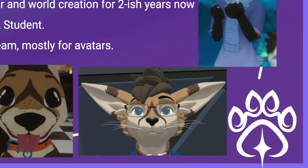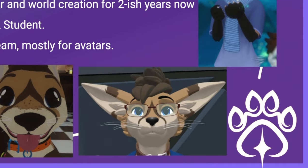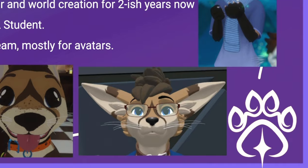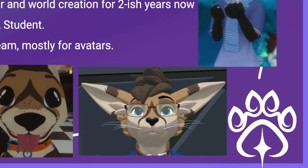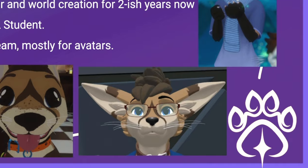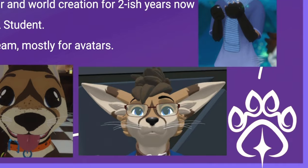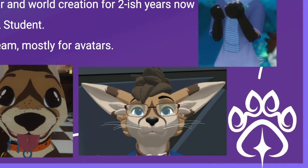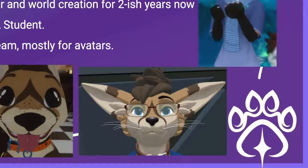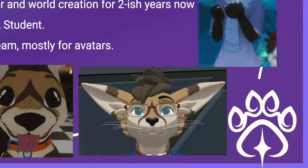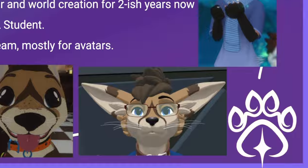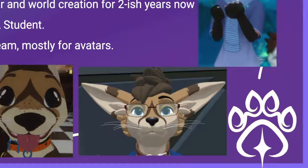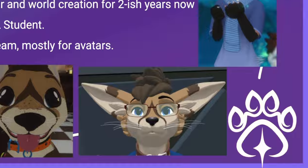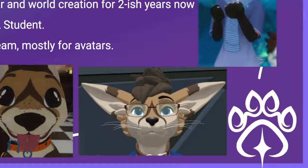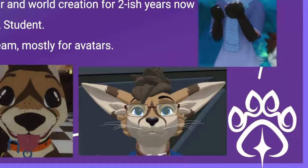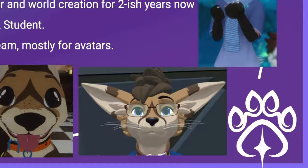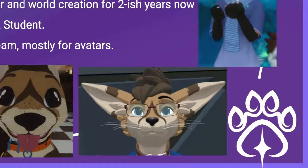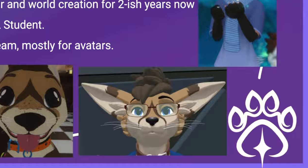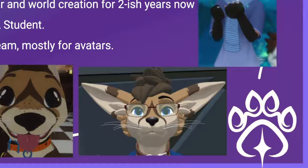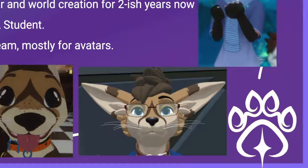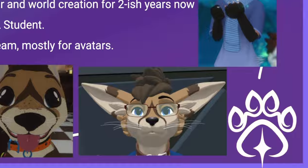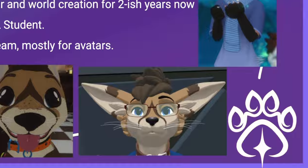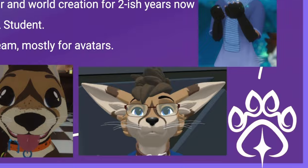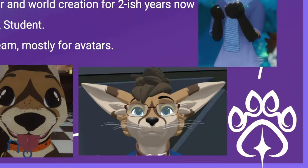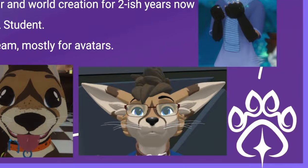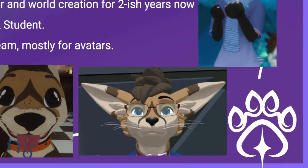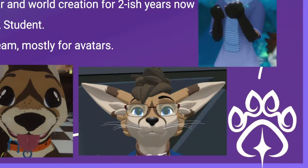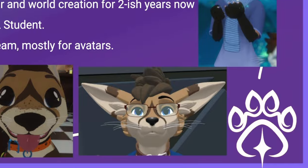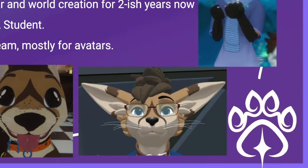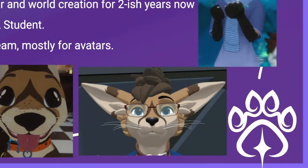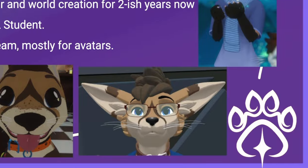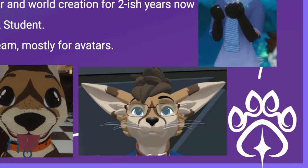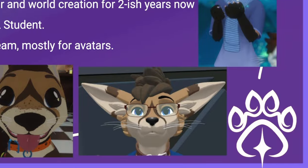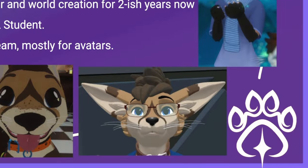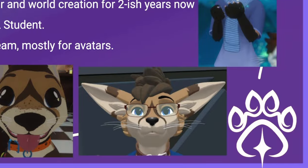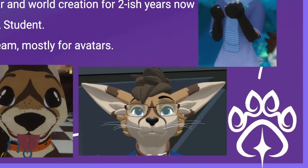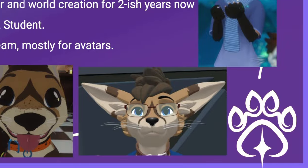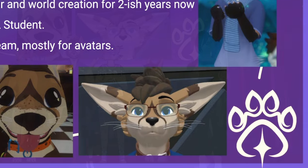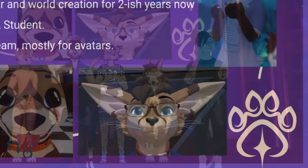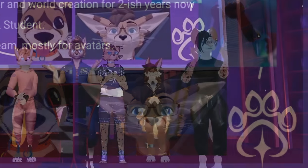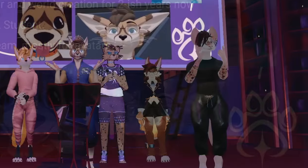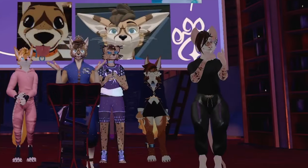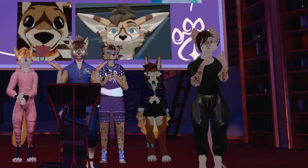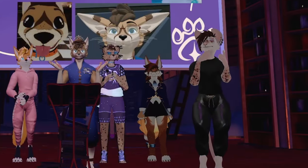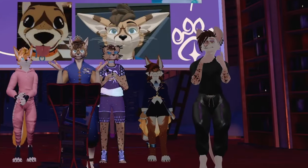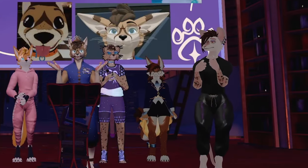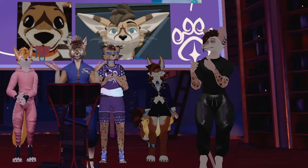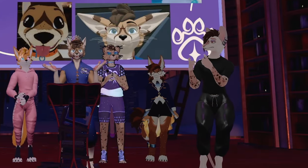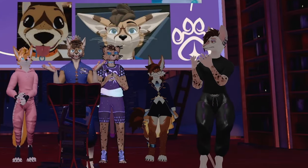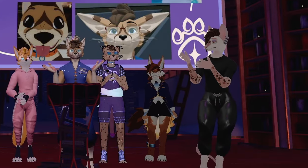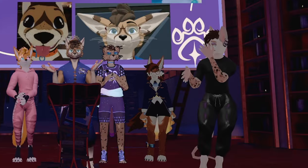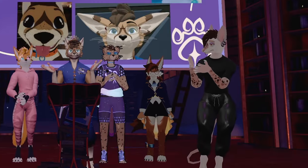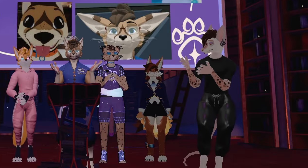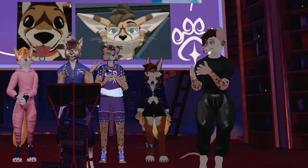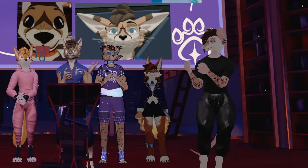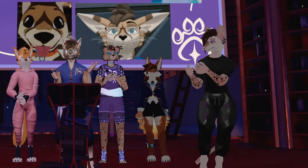I met a random person who started signing to me. I had no idea what they were saying to me. And they showed